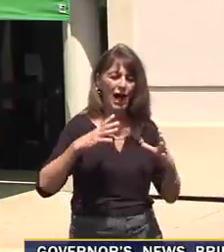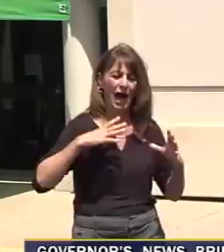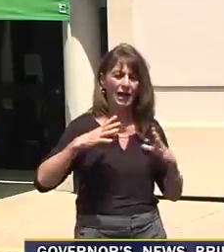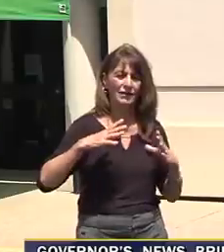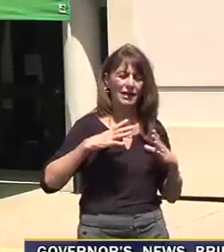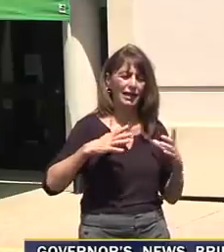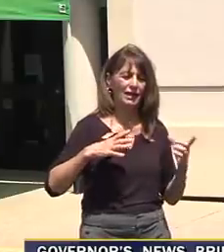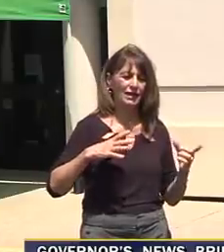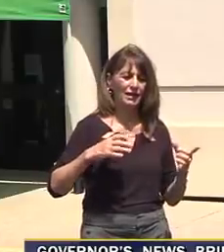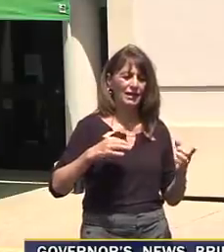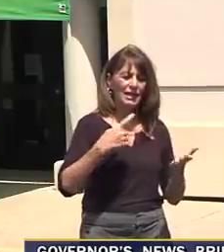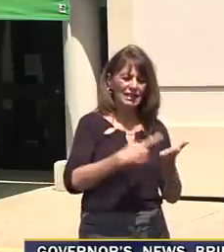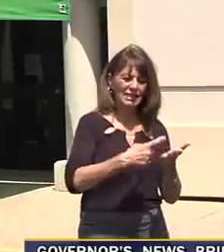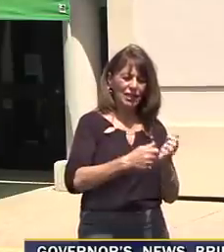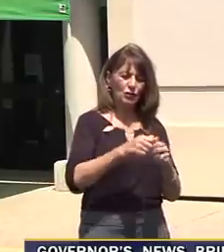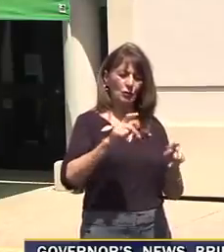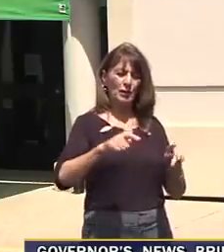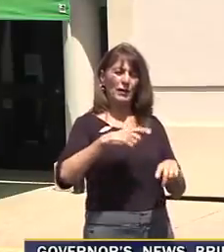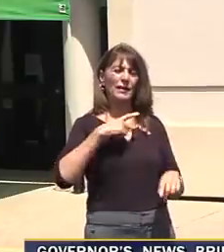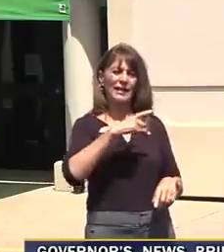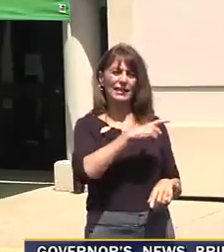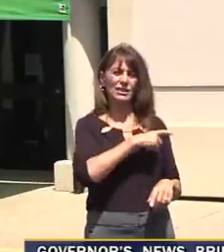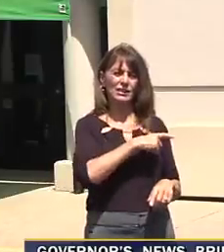folks in the legislature about that. We'll take a look.